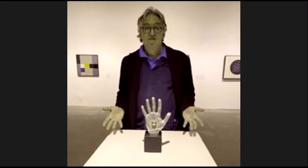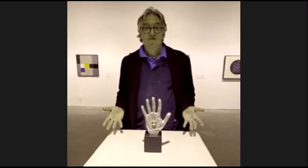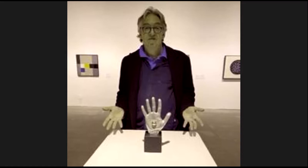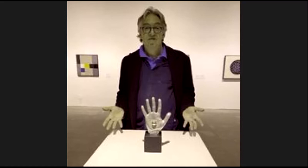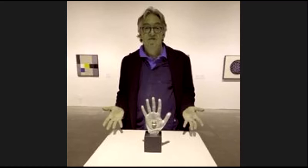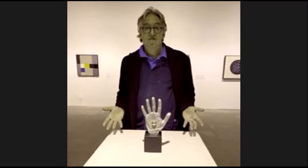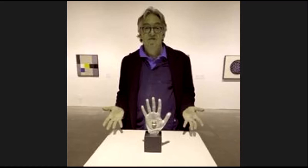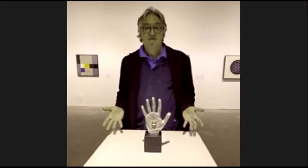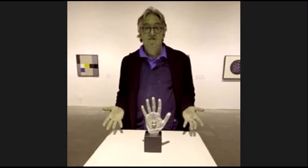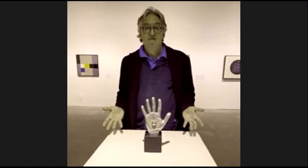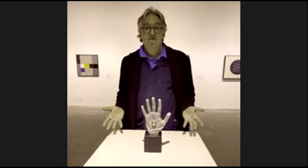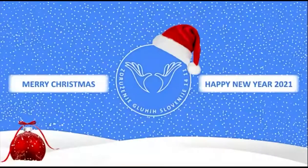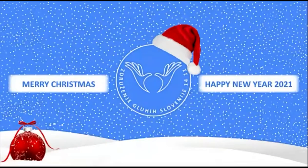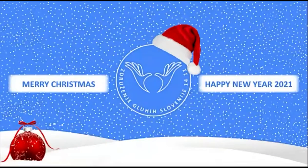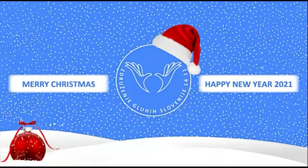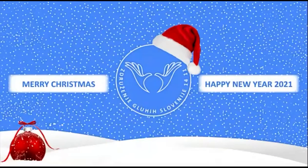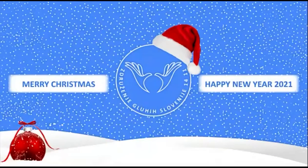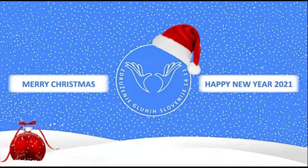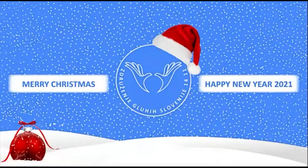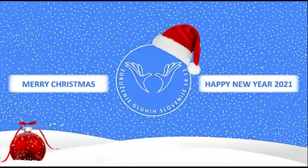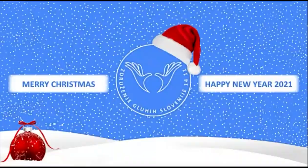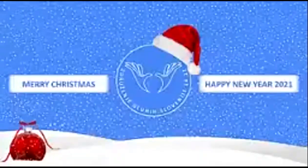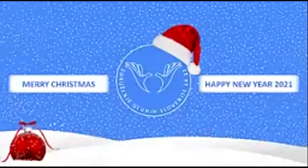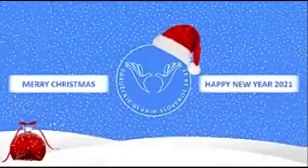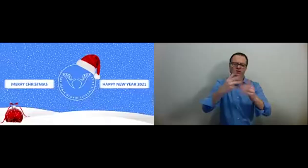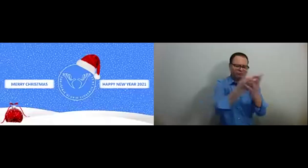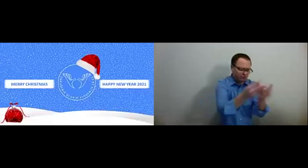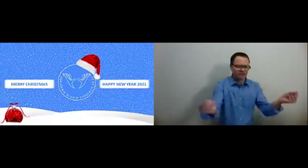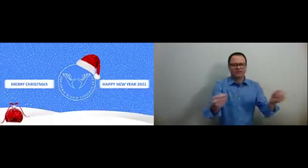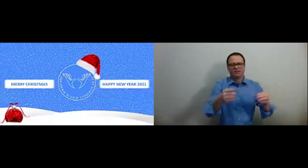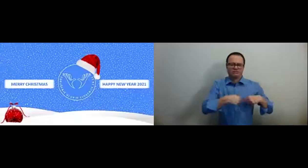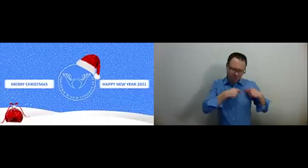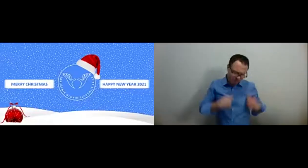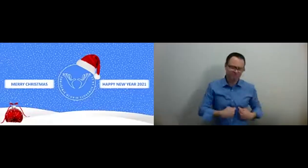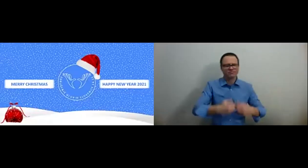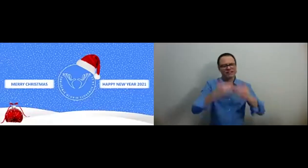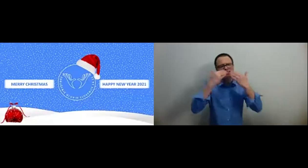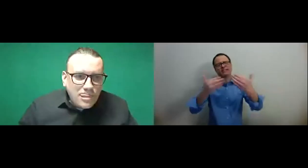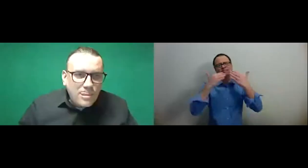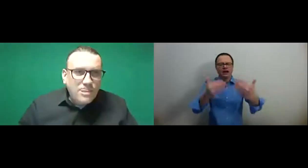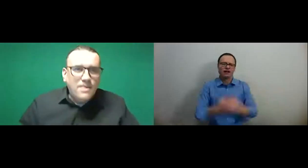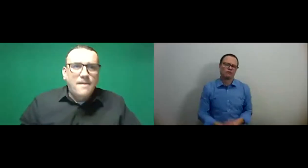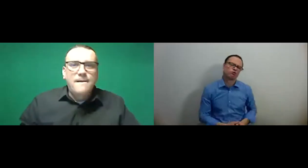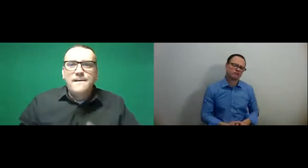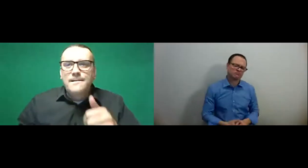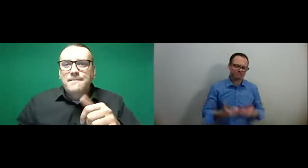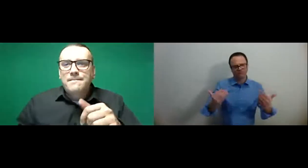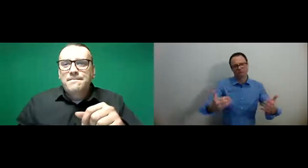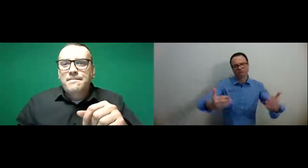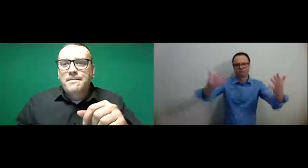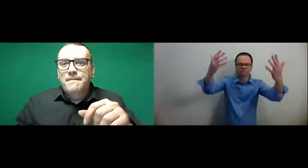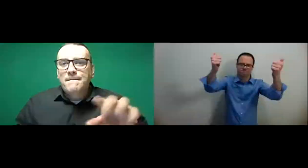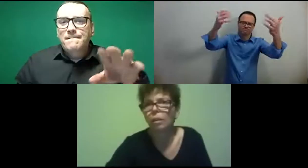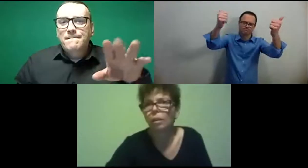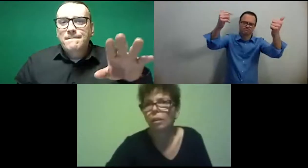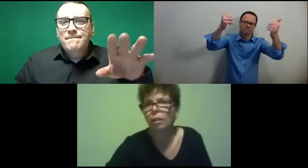wish you all a very, very Merry Christmas and a Corona-free 2021. May this epidemic come